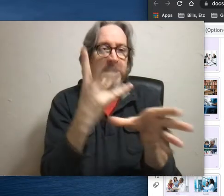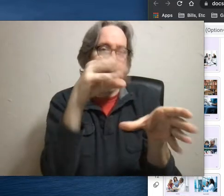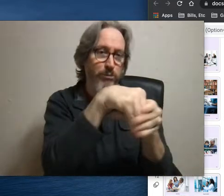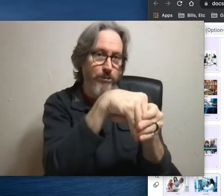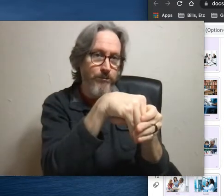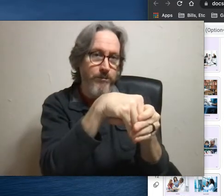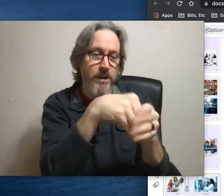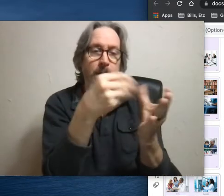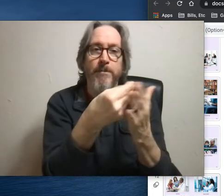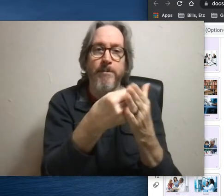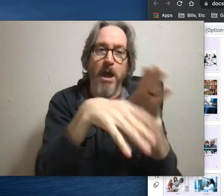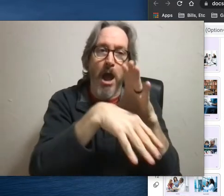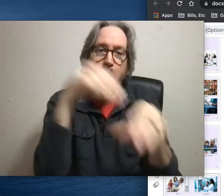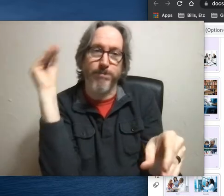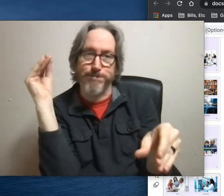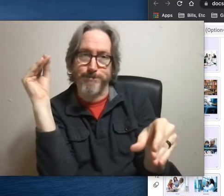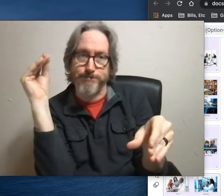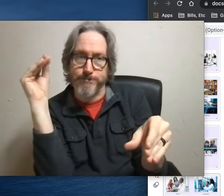Money boom,